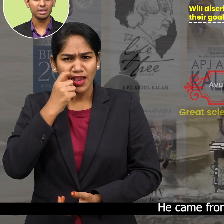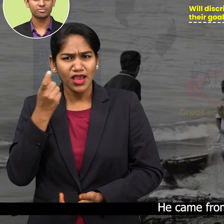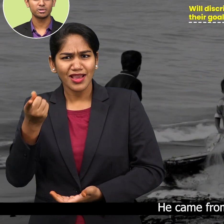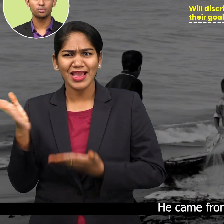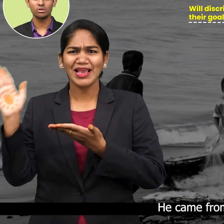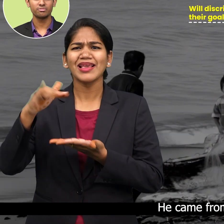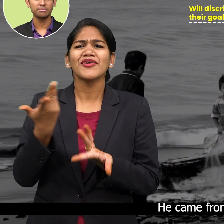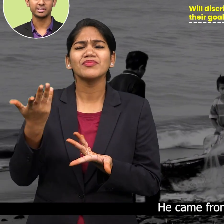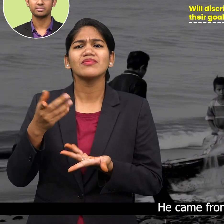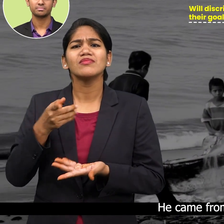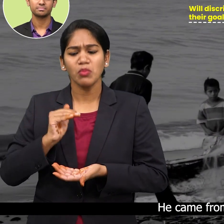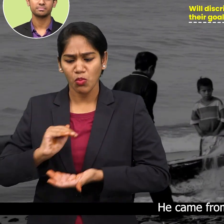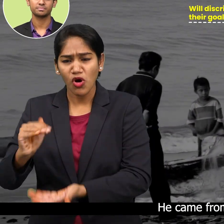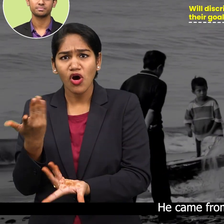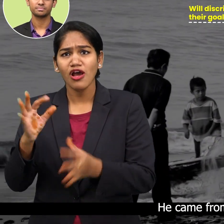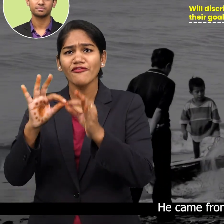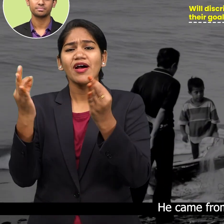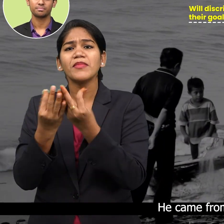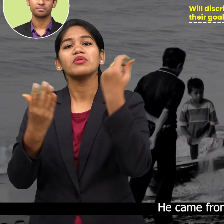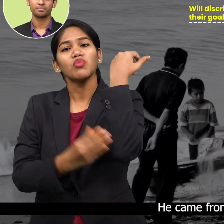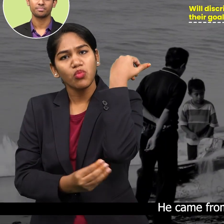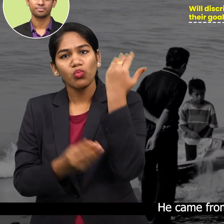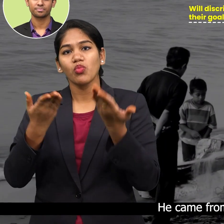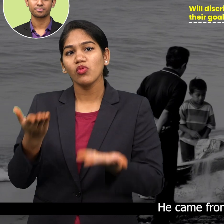He came from a poor family.